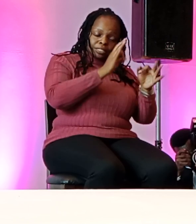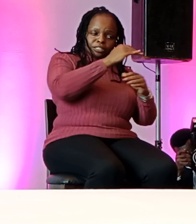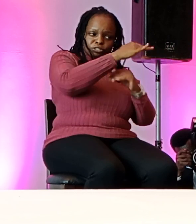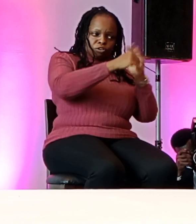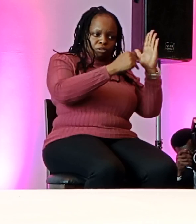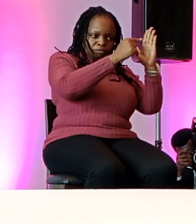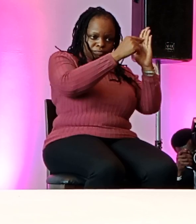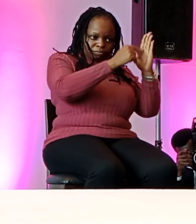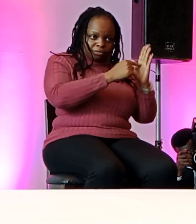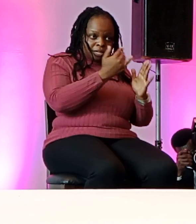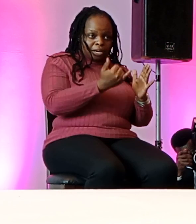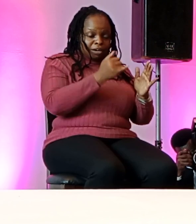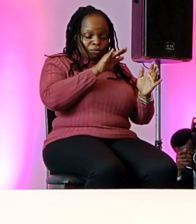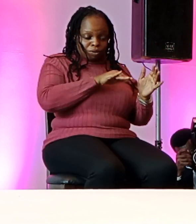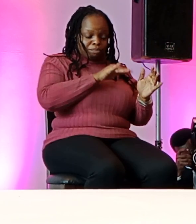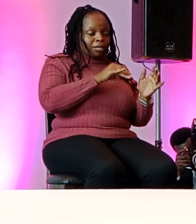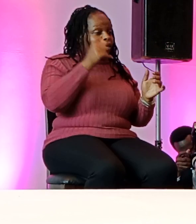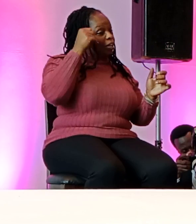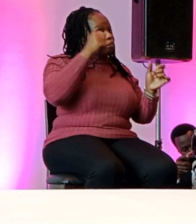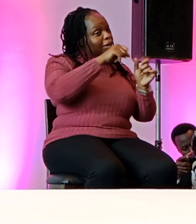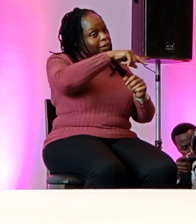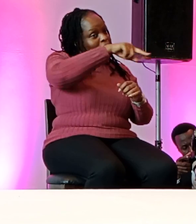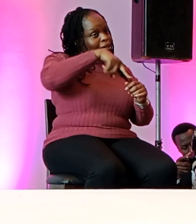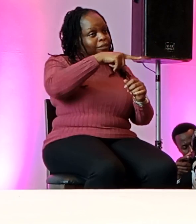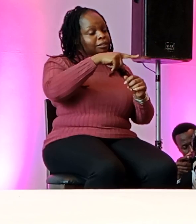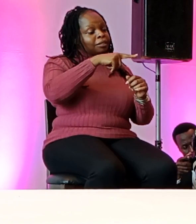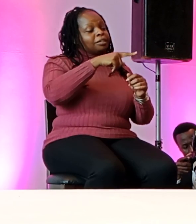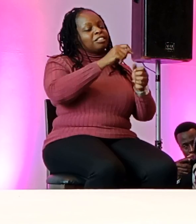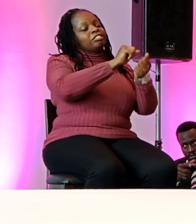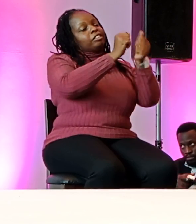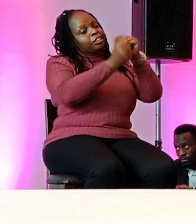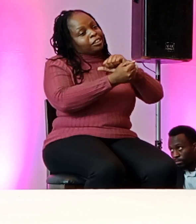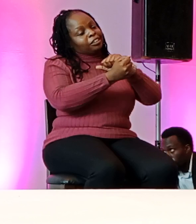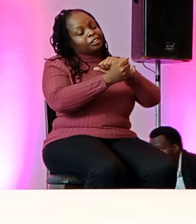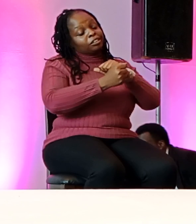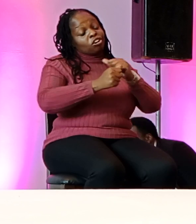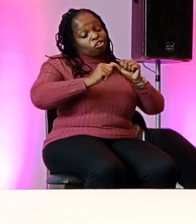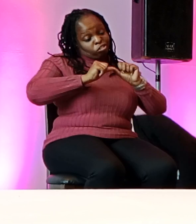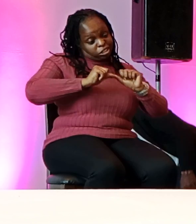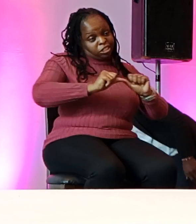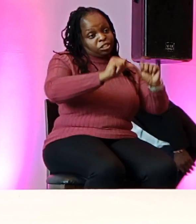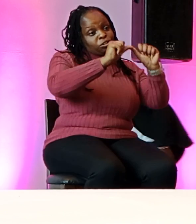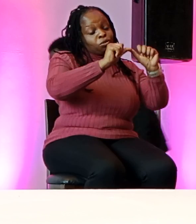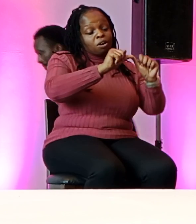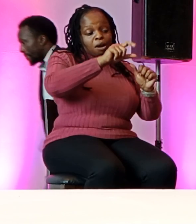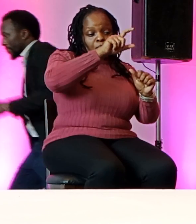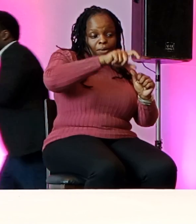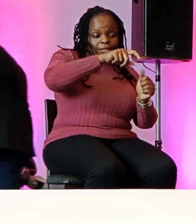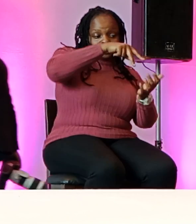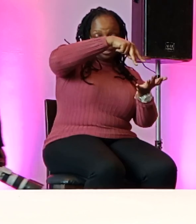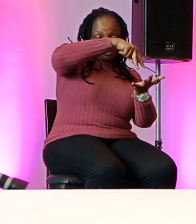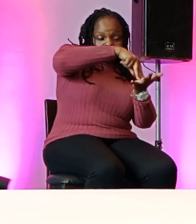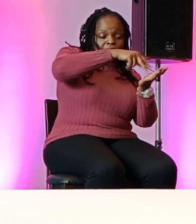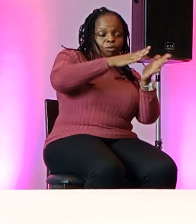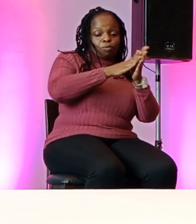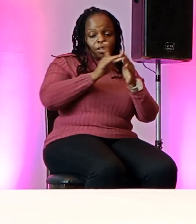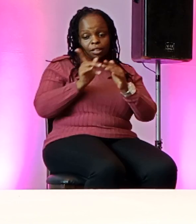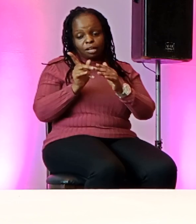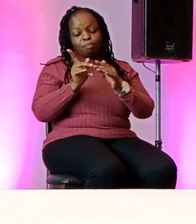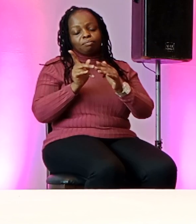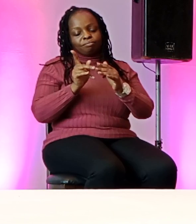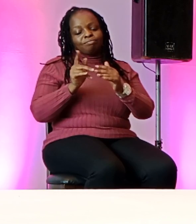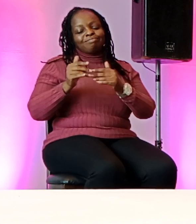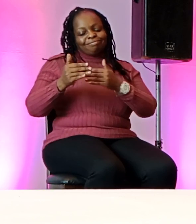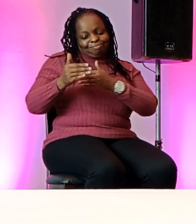these young women remind us that the revolution is ongoing, and we must stand with them shoulder